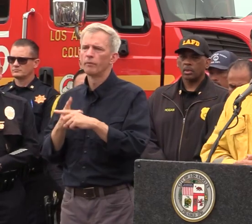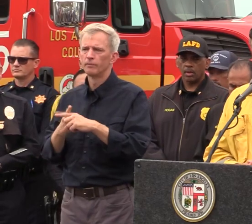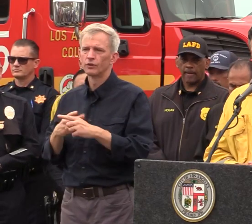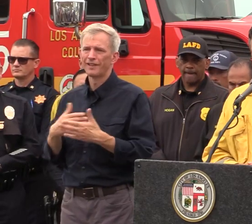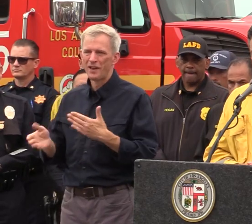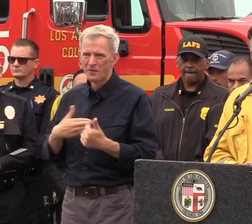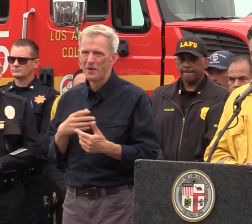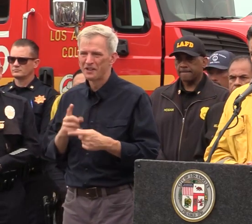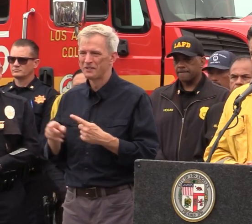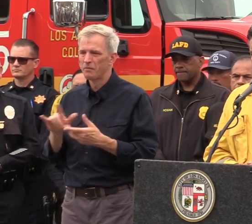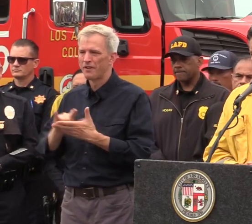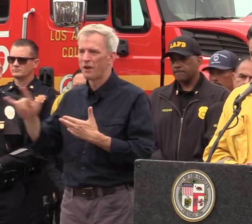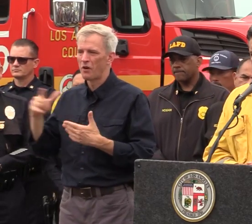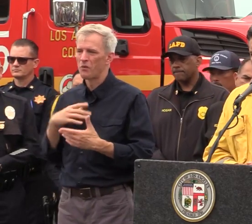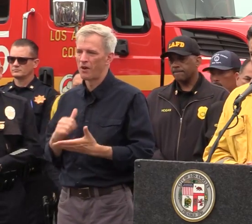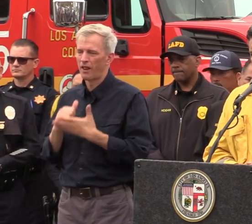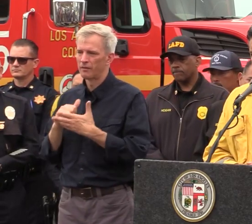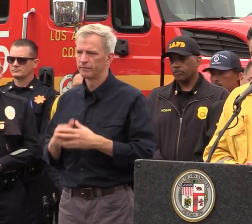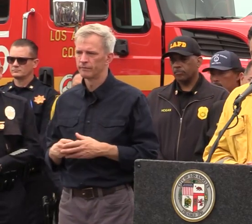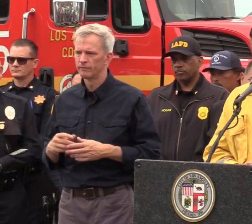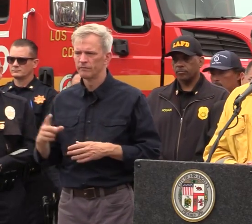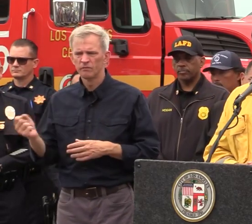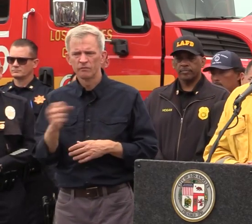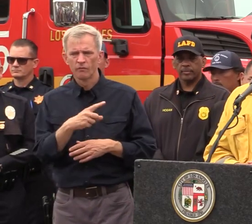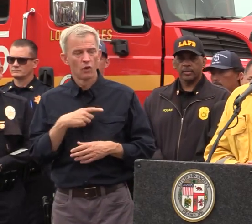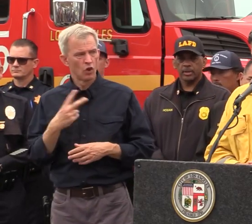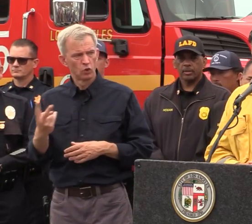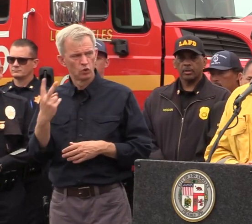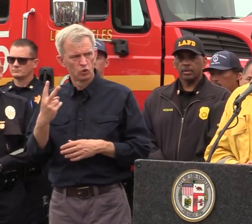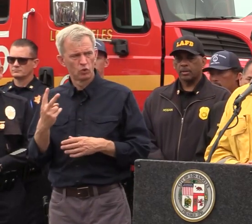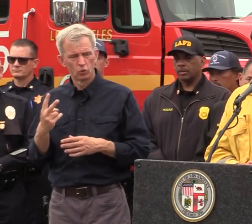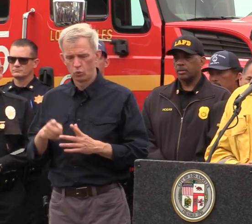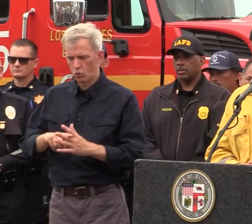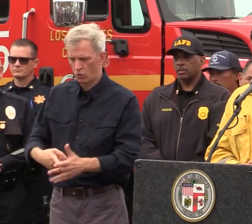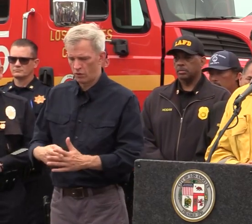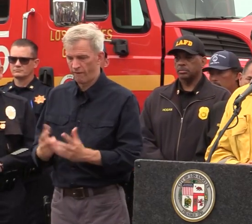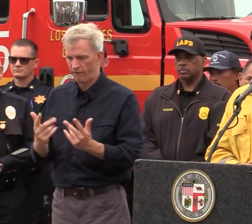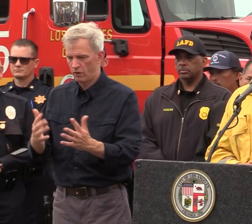optimism. Well, they're just the 2 points. As far as I know, yes.